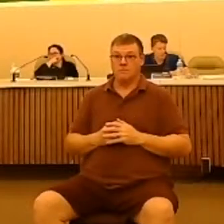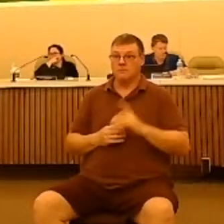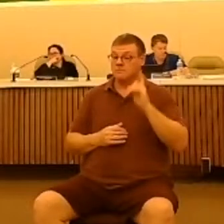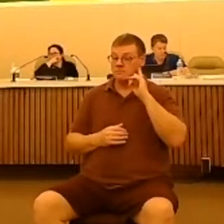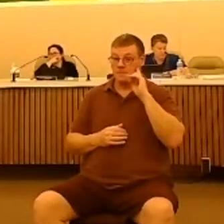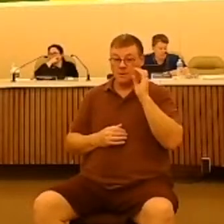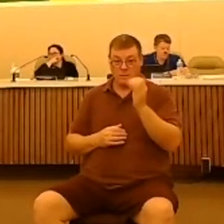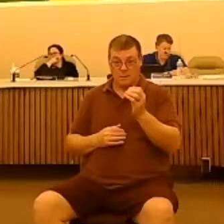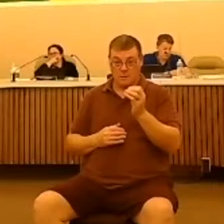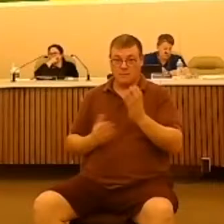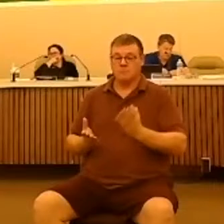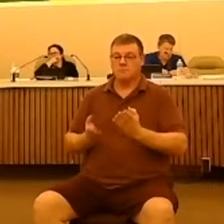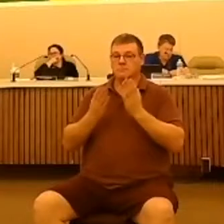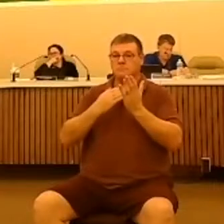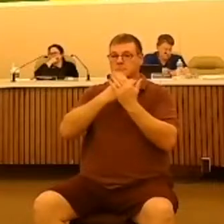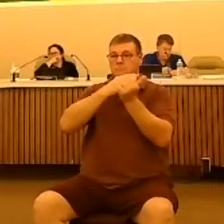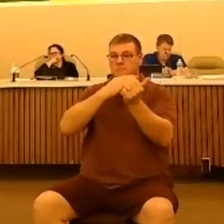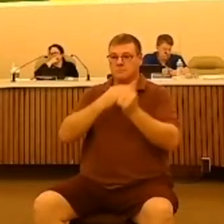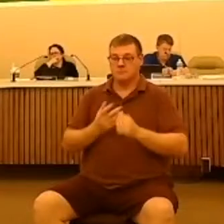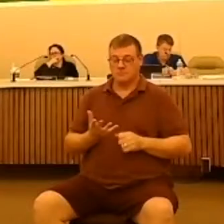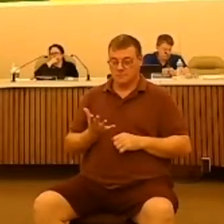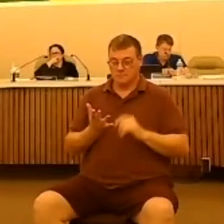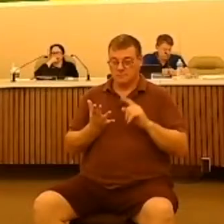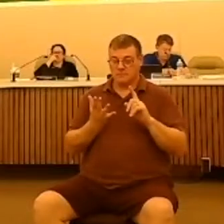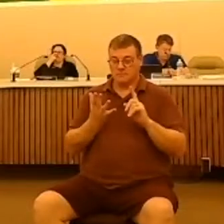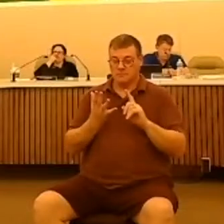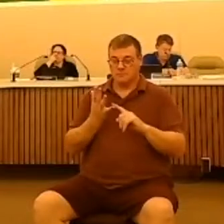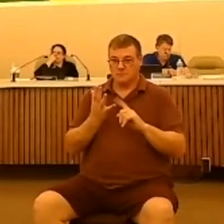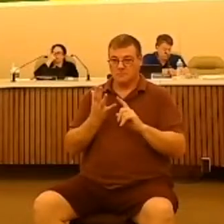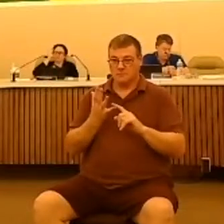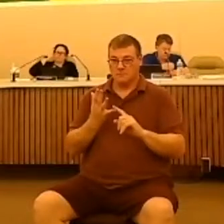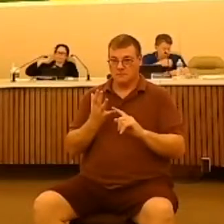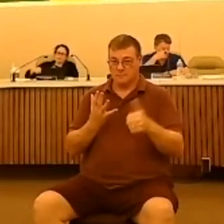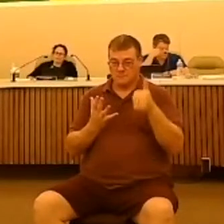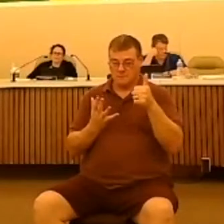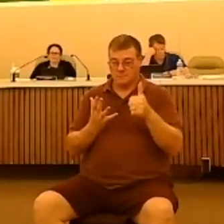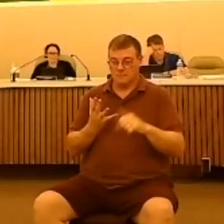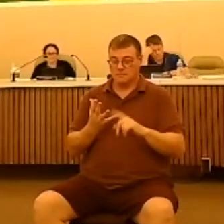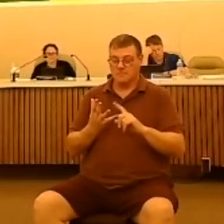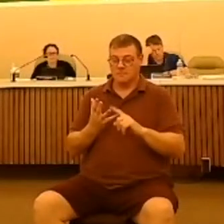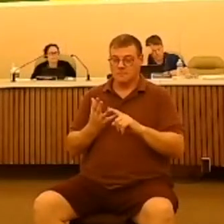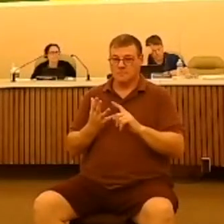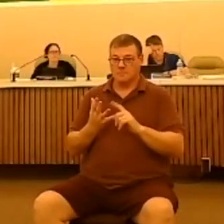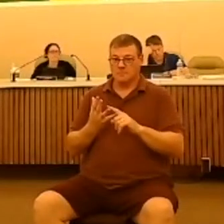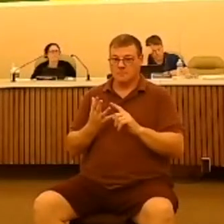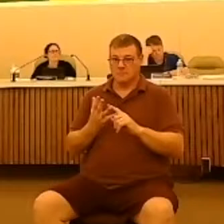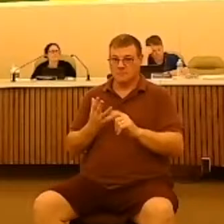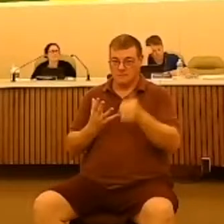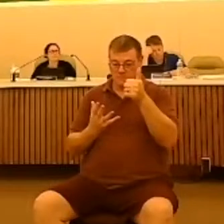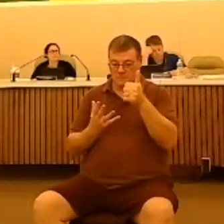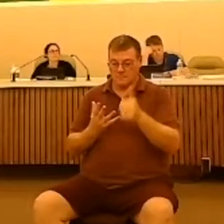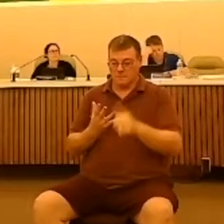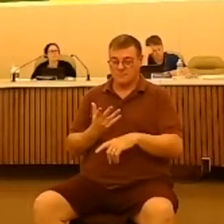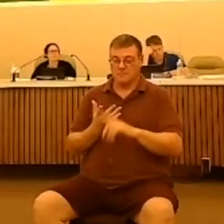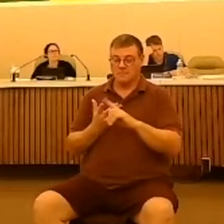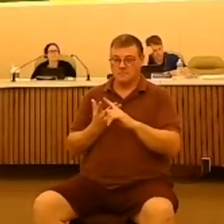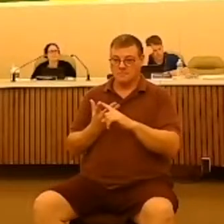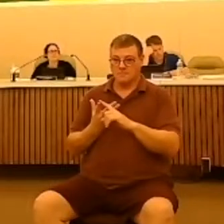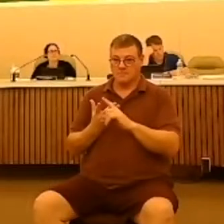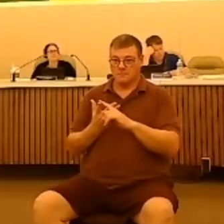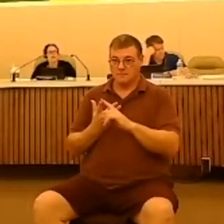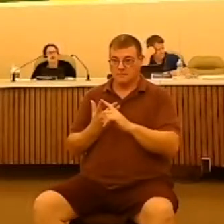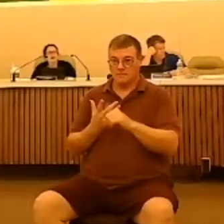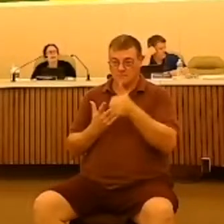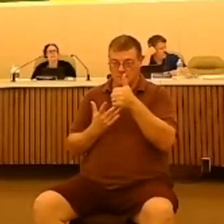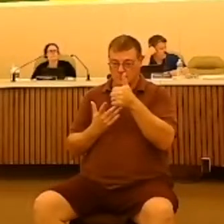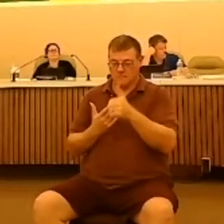Hearing none, please call the roll. Councilmember Barley, Aye. Councilmember Stafford. Aye. Councilmember